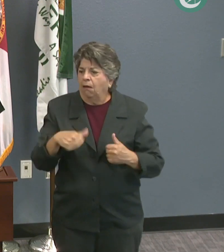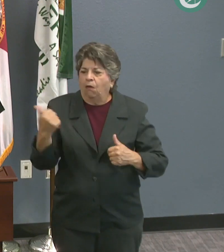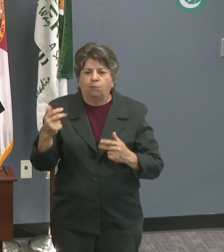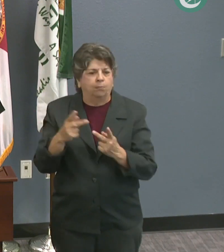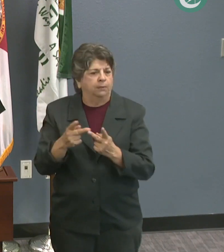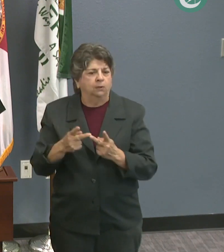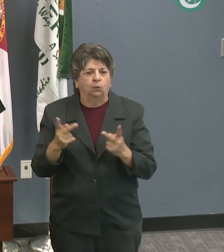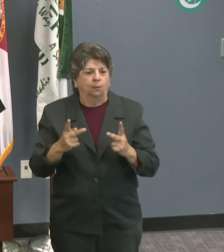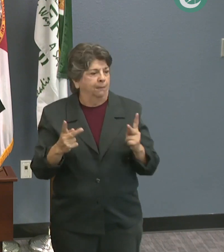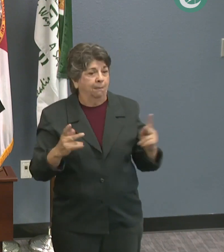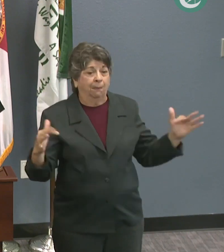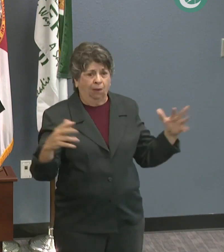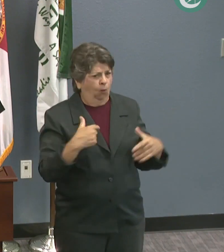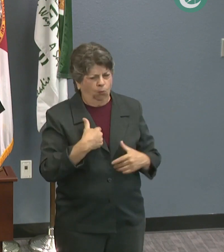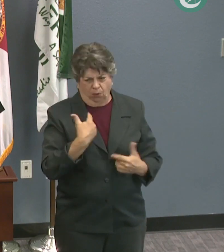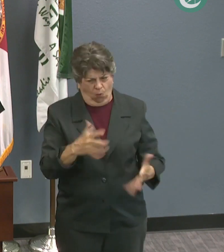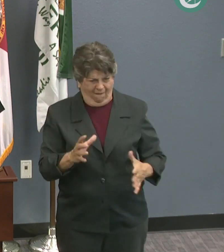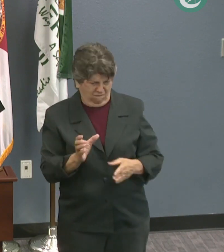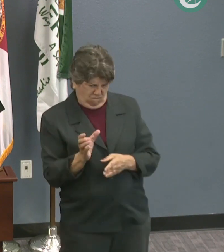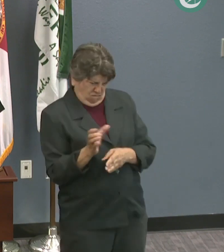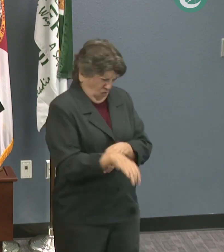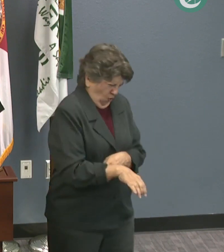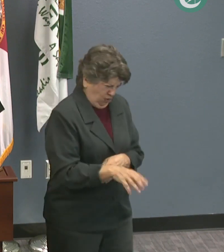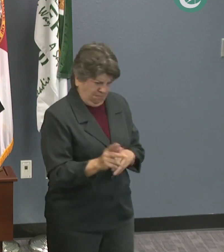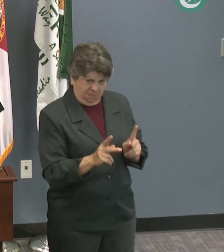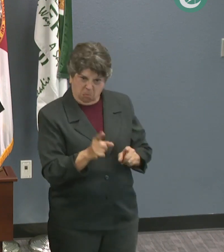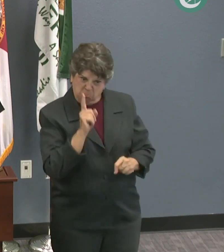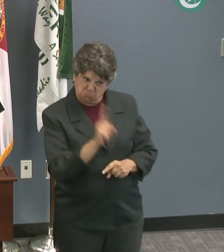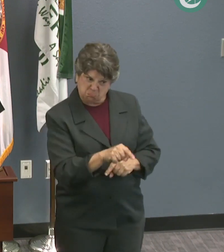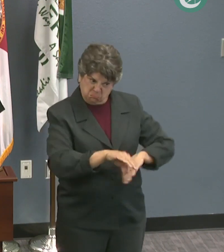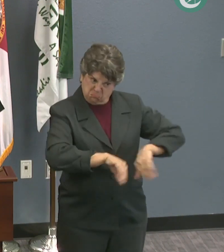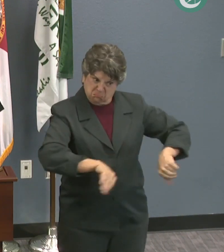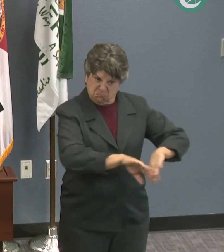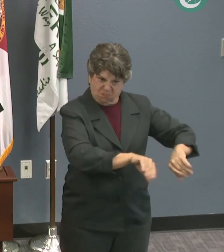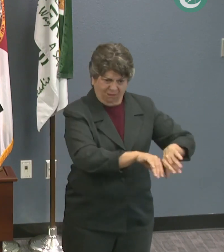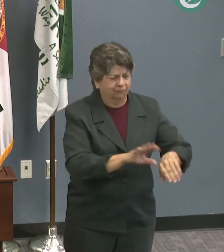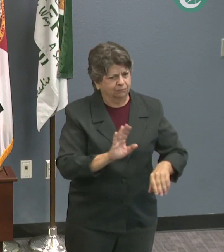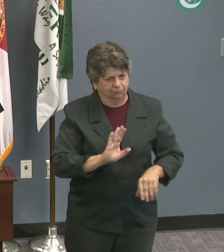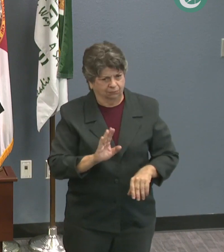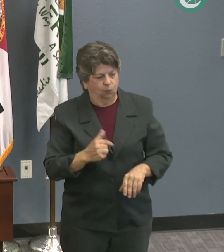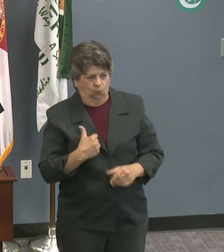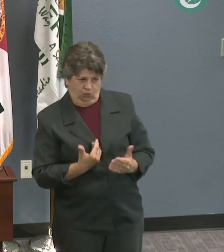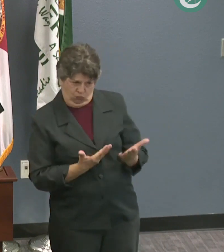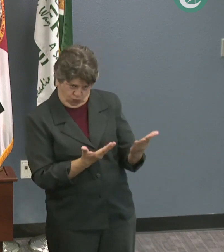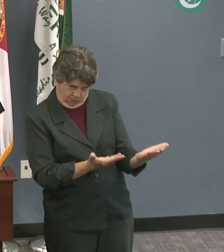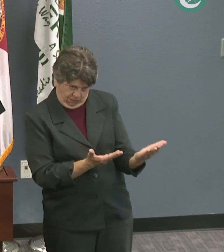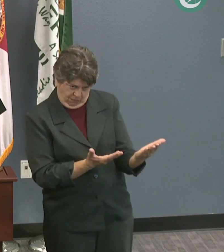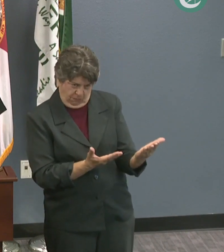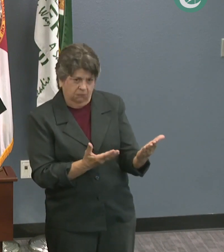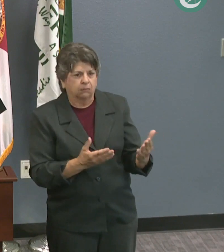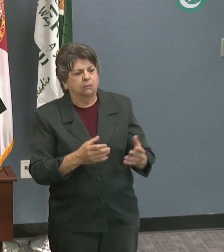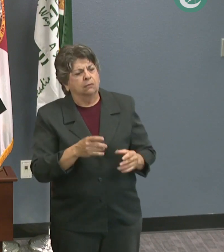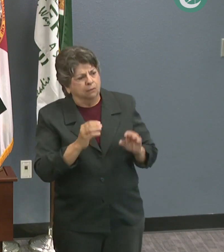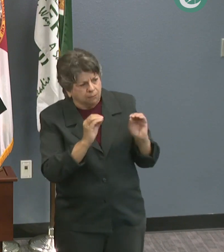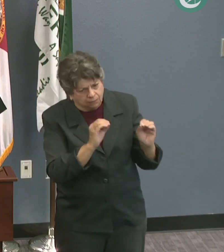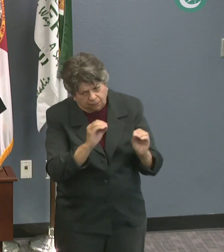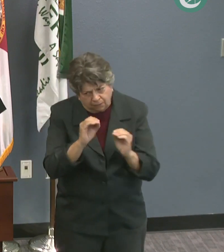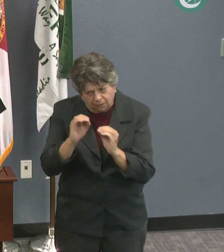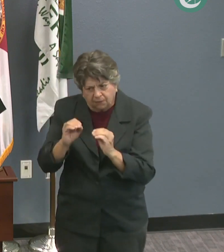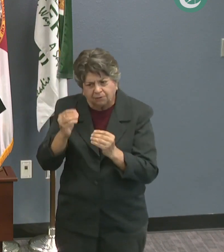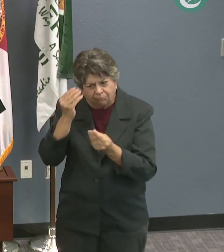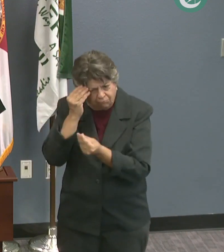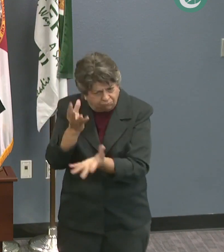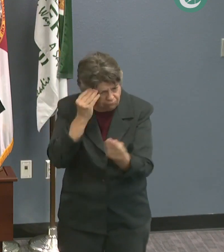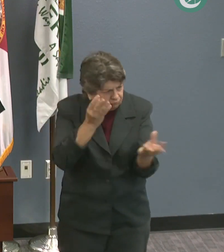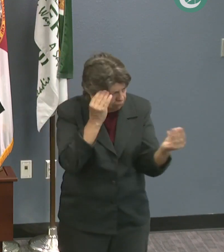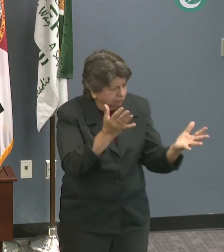want people to do what is necessary and to abide by it. We're going to be educating the public and getting the message out to them, and hopefully